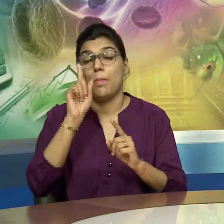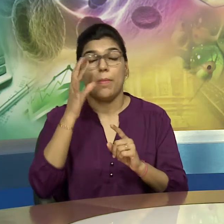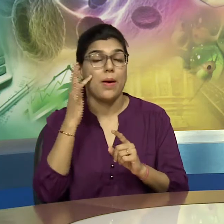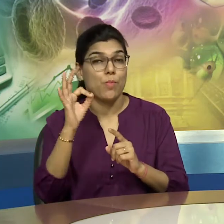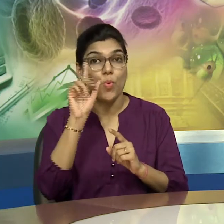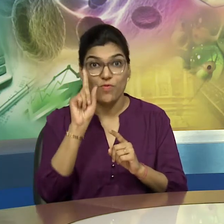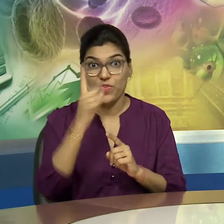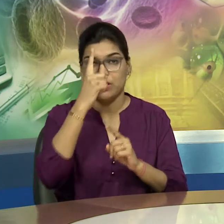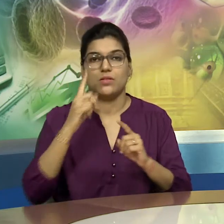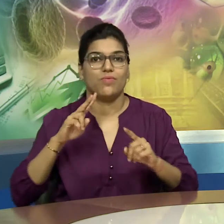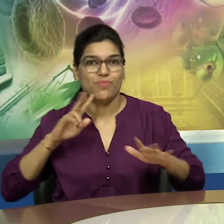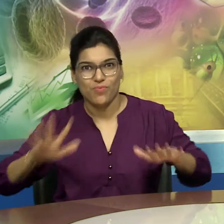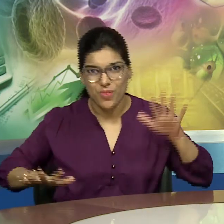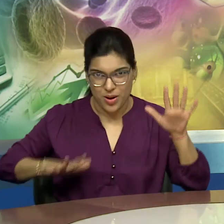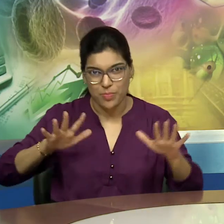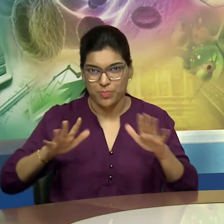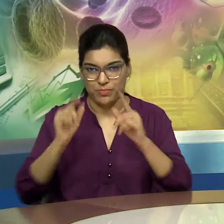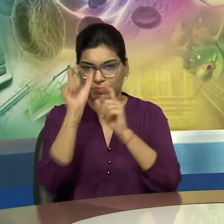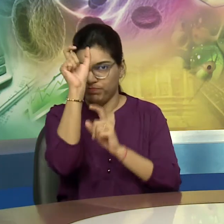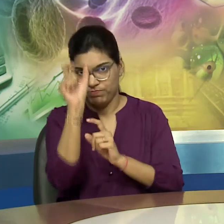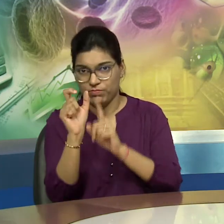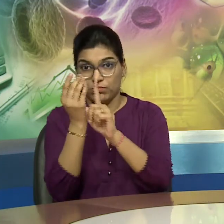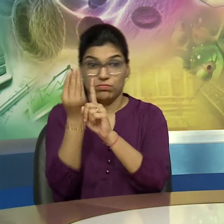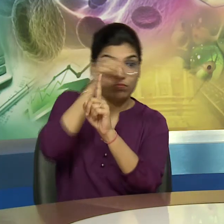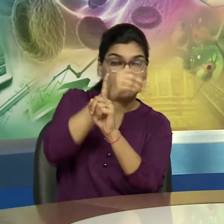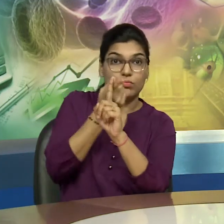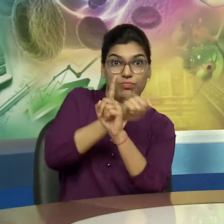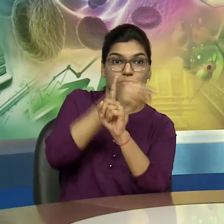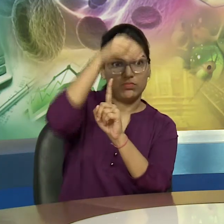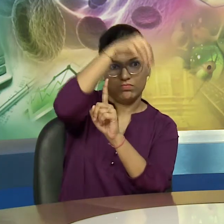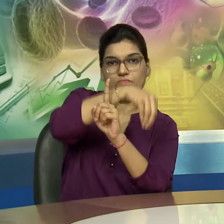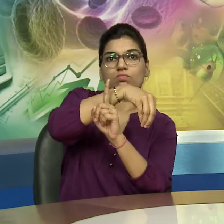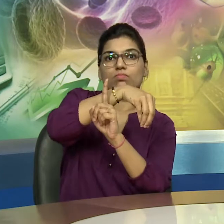Where will we put did? That we need to understand.